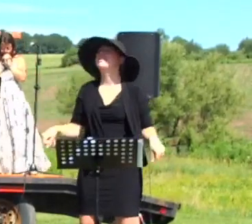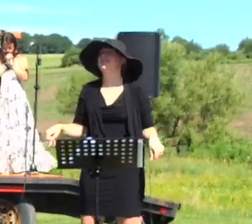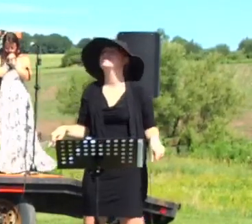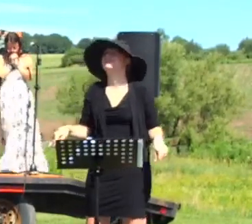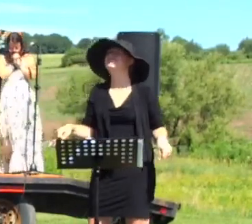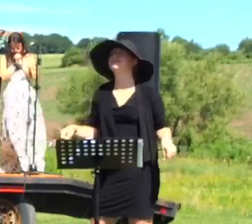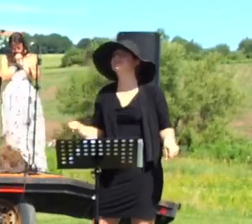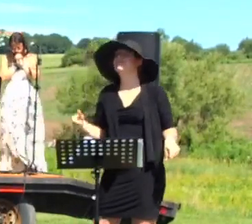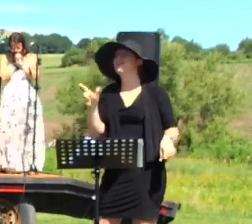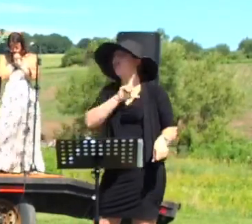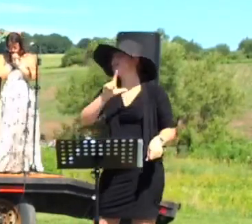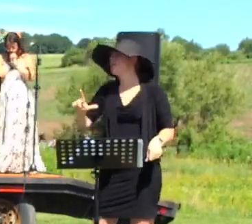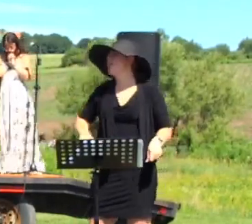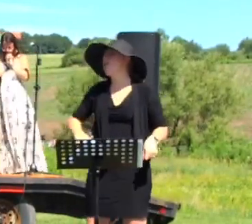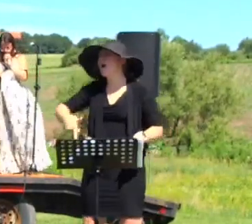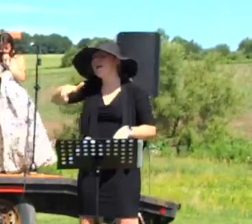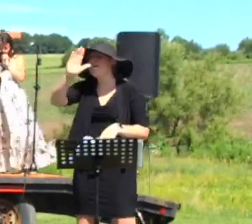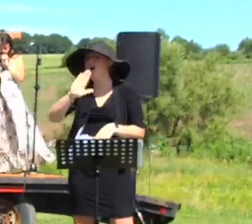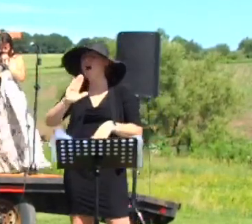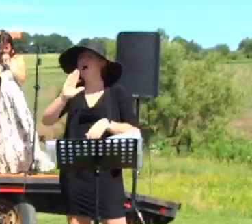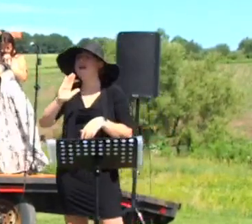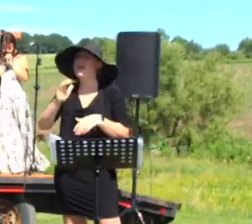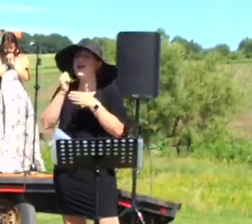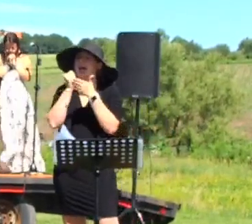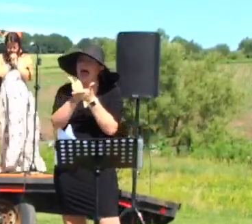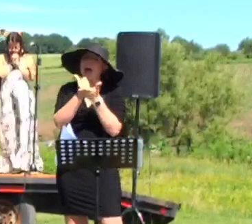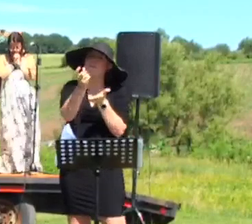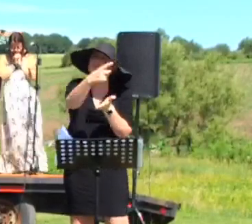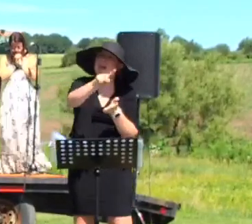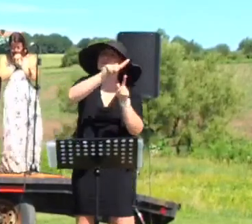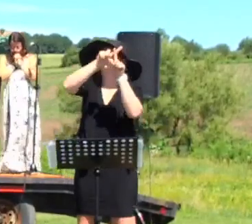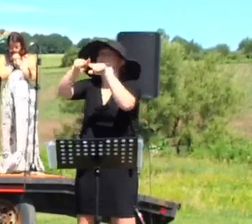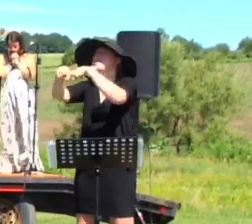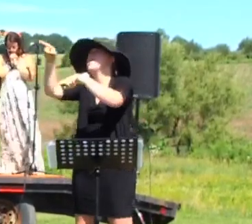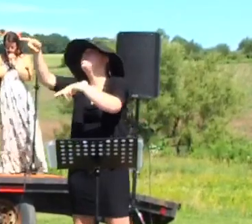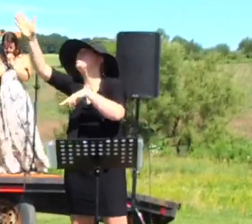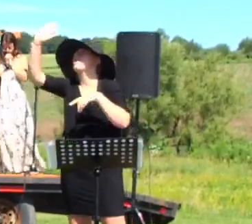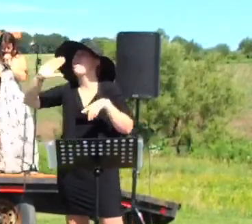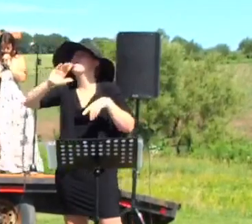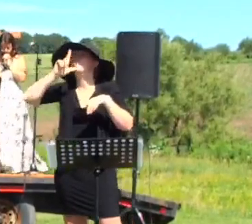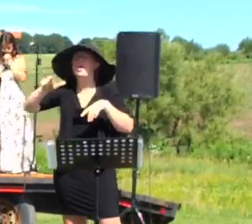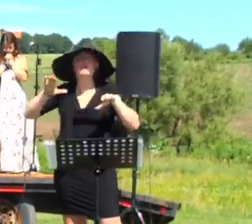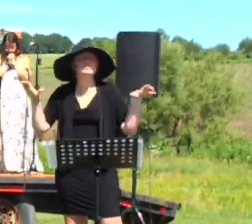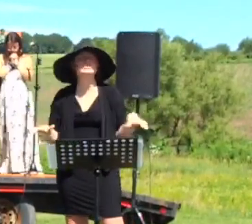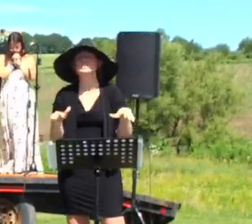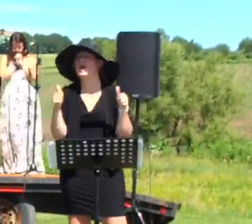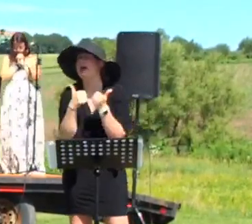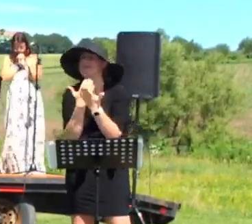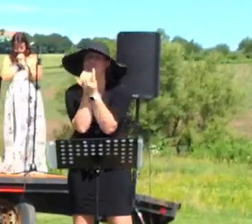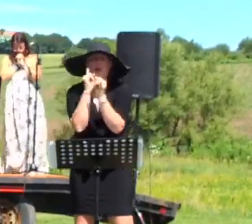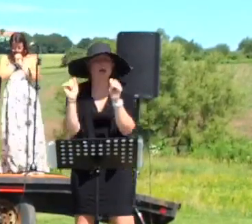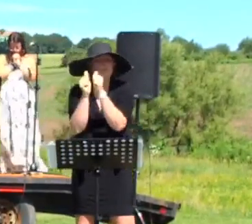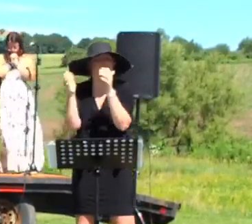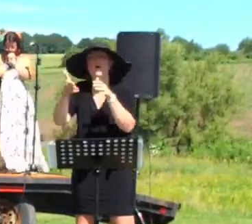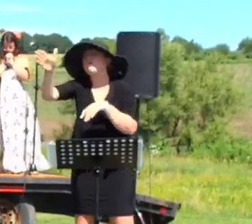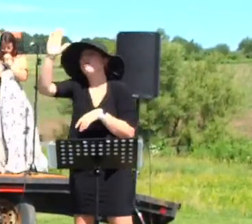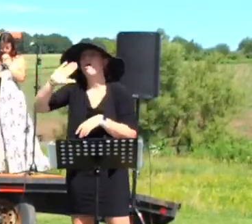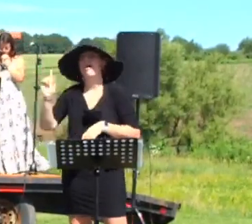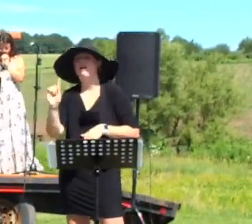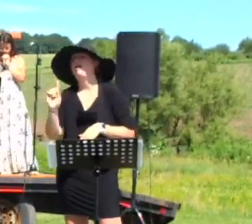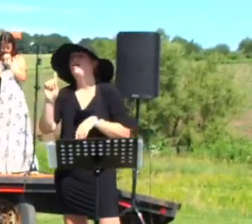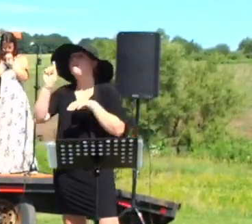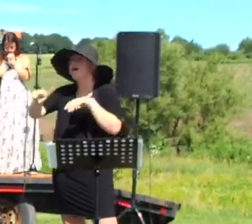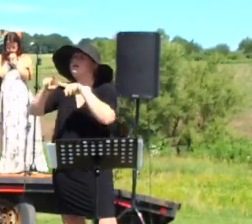to not lean on their own understanding, but just lean on you. Lord God, I pray for everybody